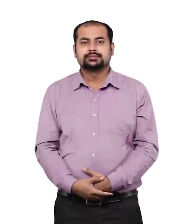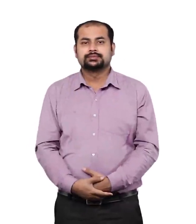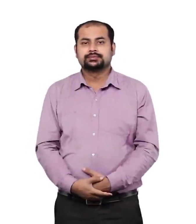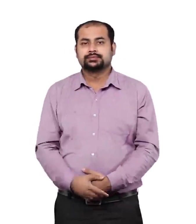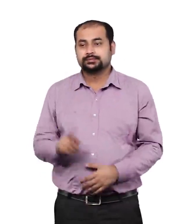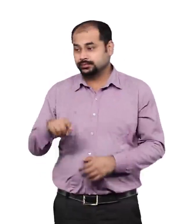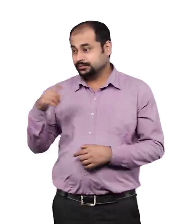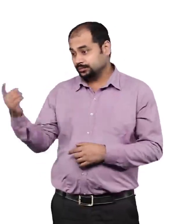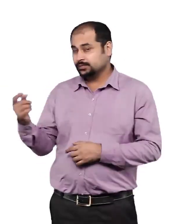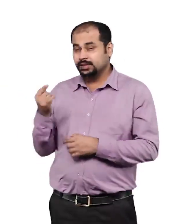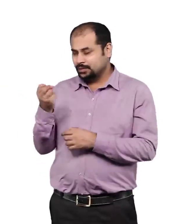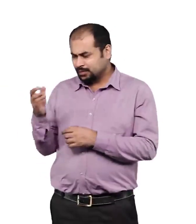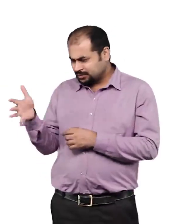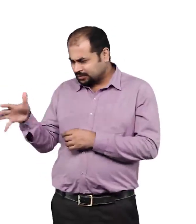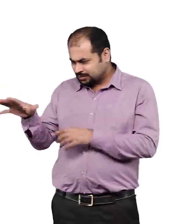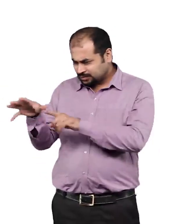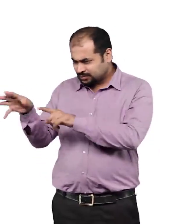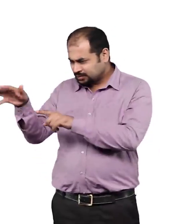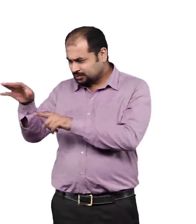dash, hands, pans.